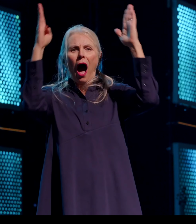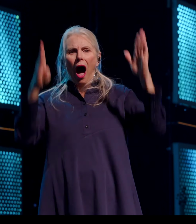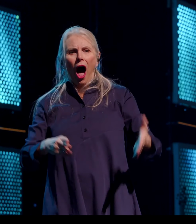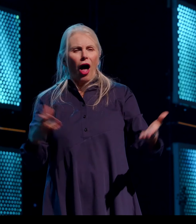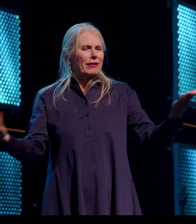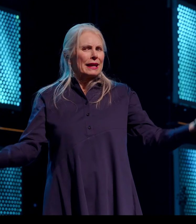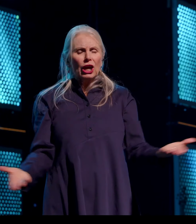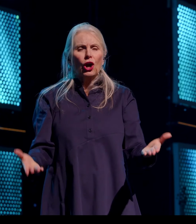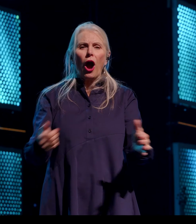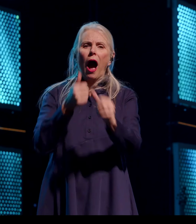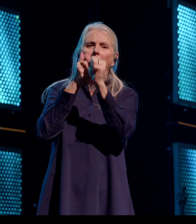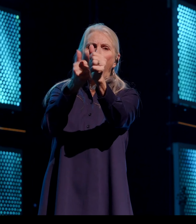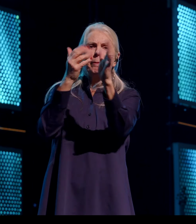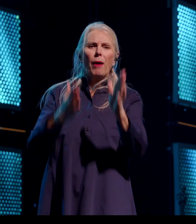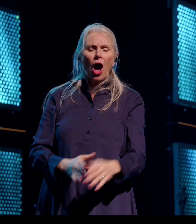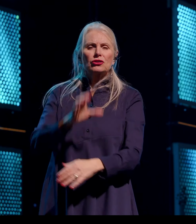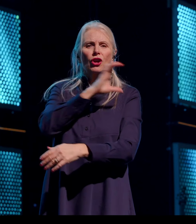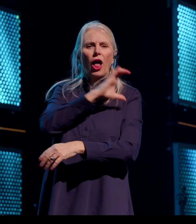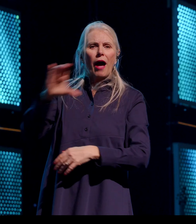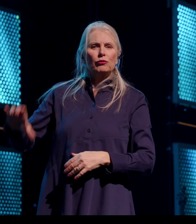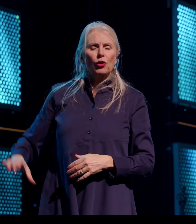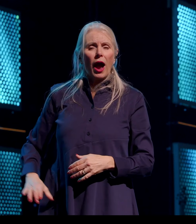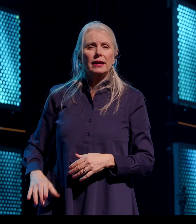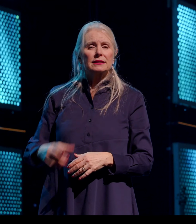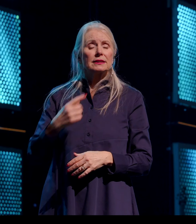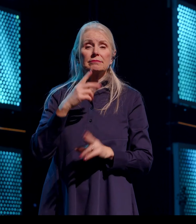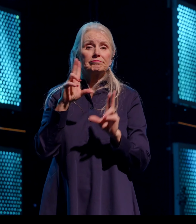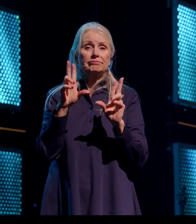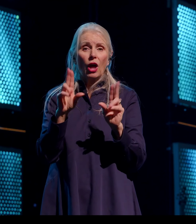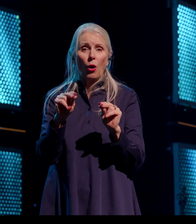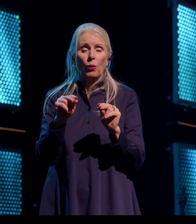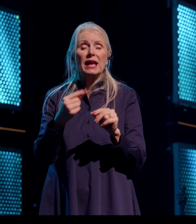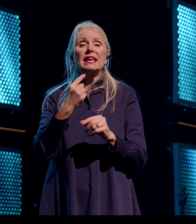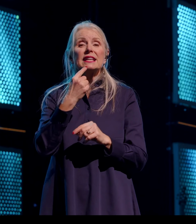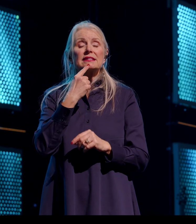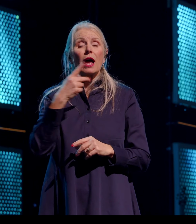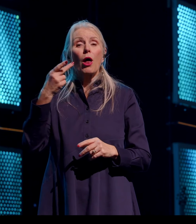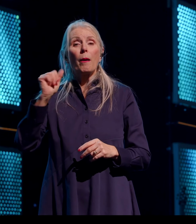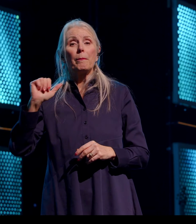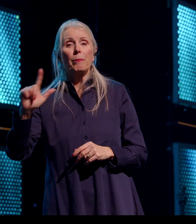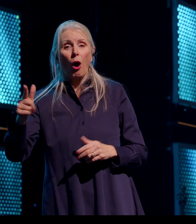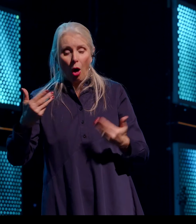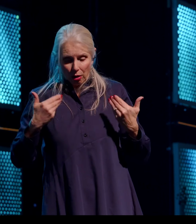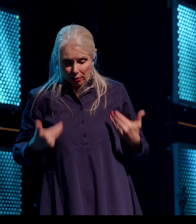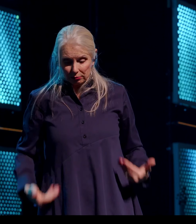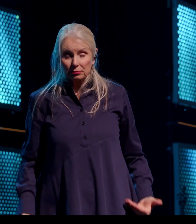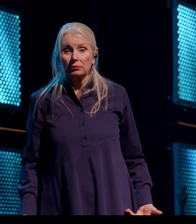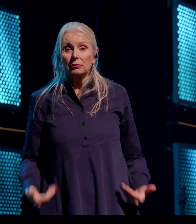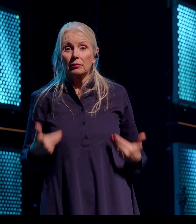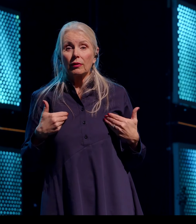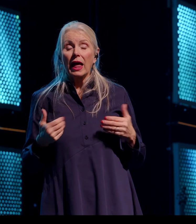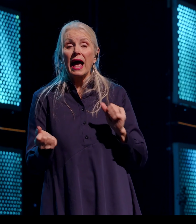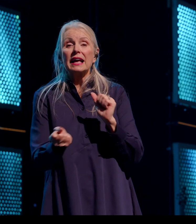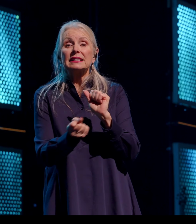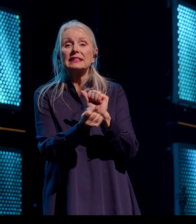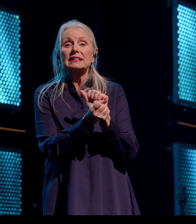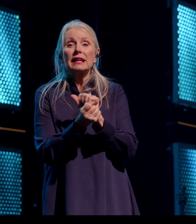Christ. And yet he said, Paul in the house, I'm a slave of Christ.